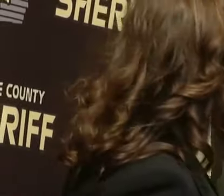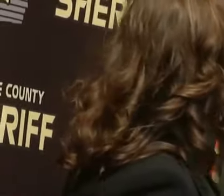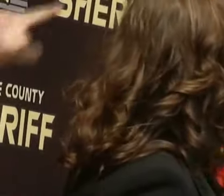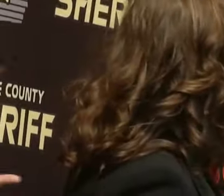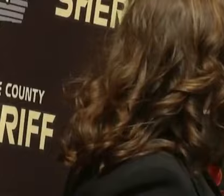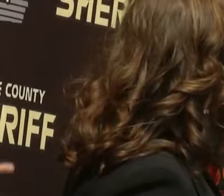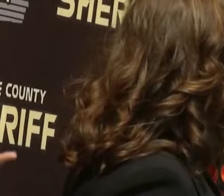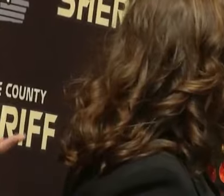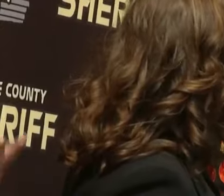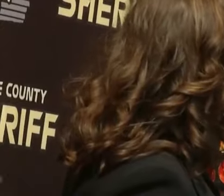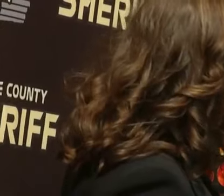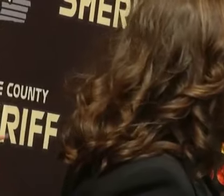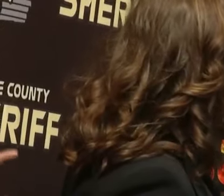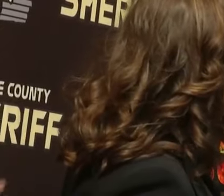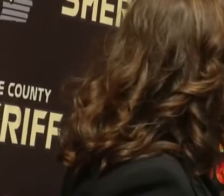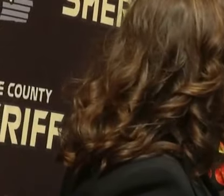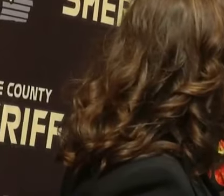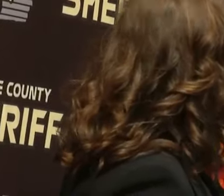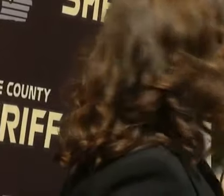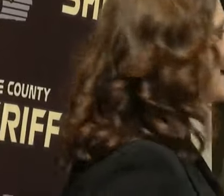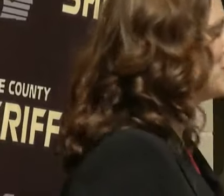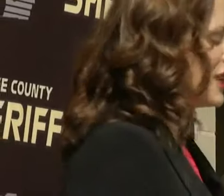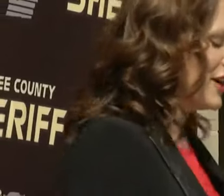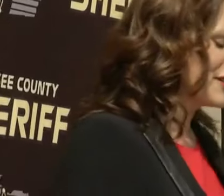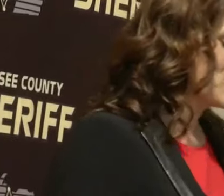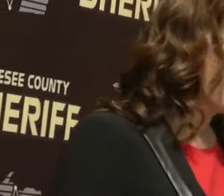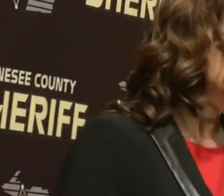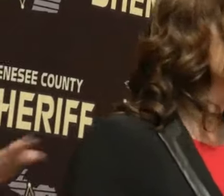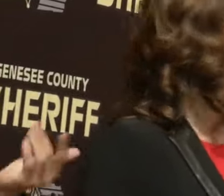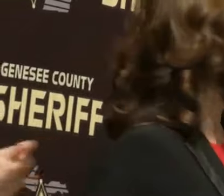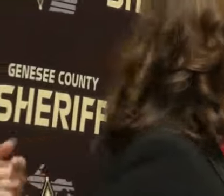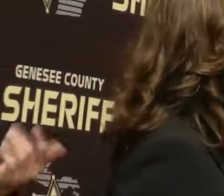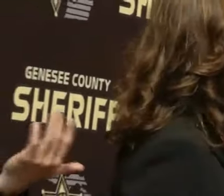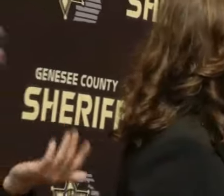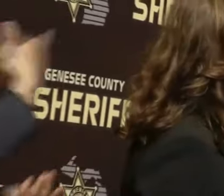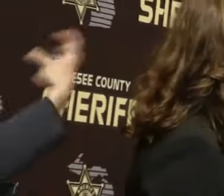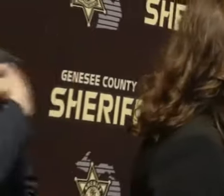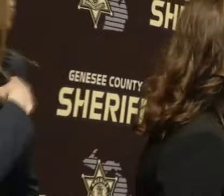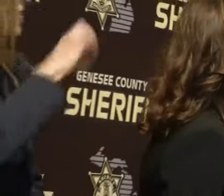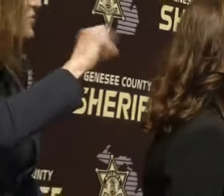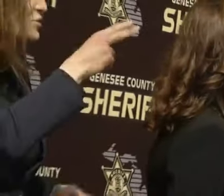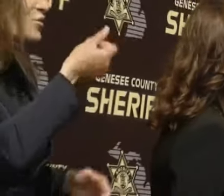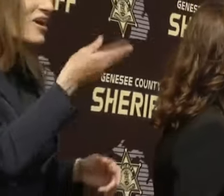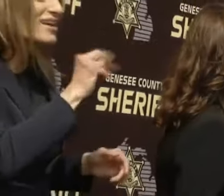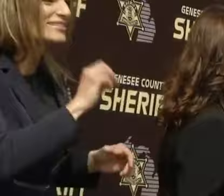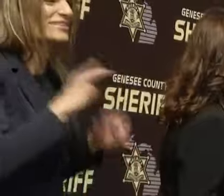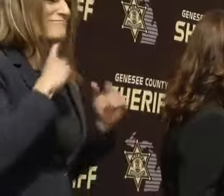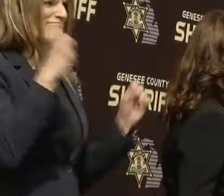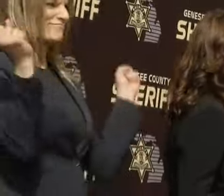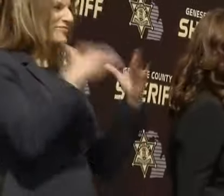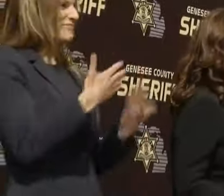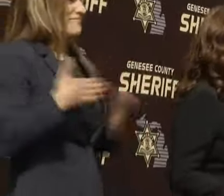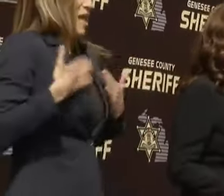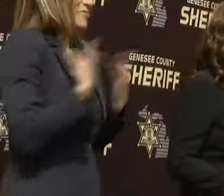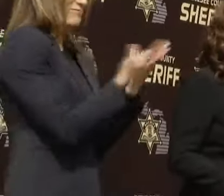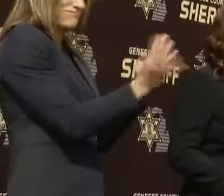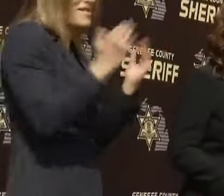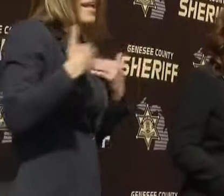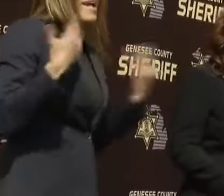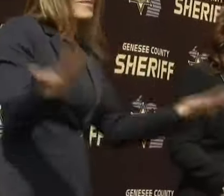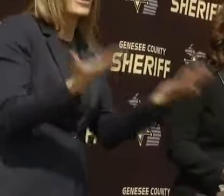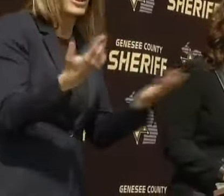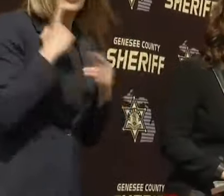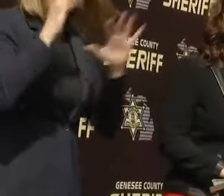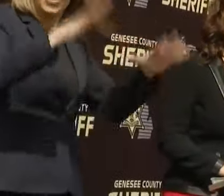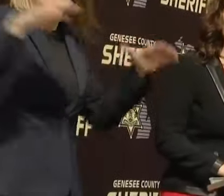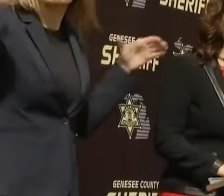The Lieutenant Governor Garland Gilchrist and Sheriff Swanson, Dave Lane. We've got an incredible group